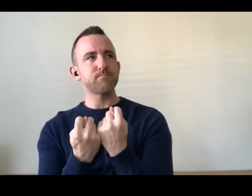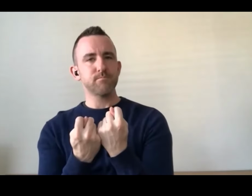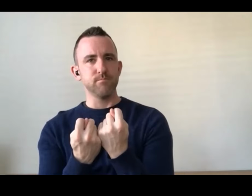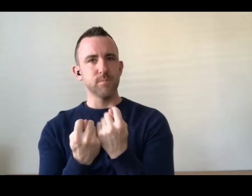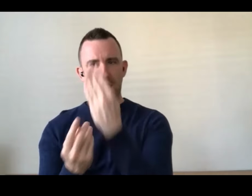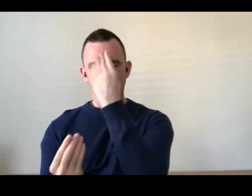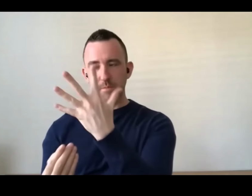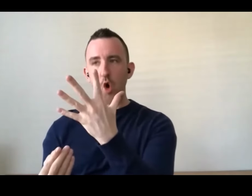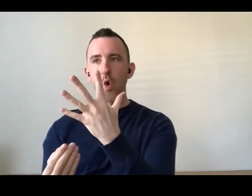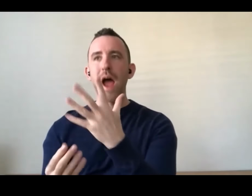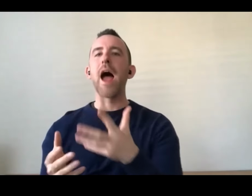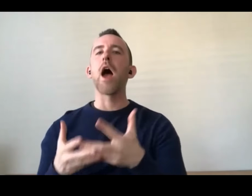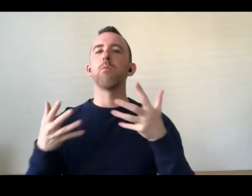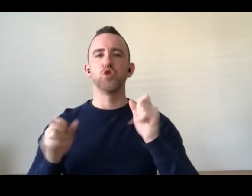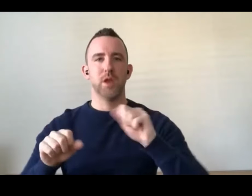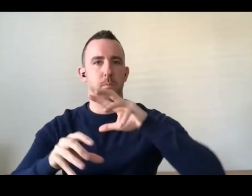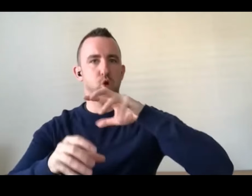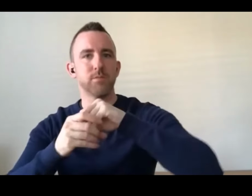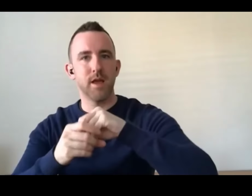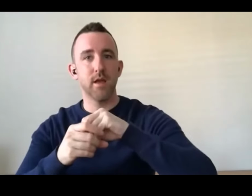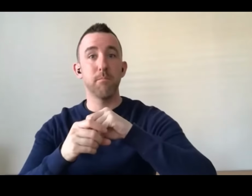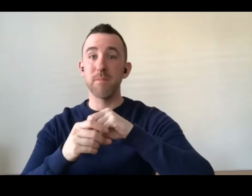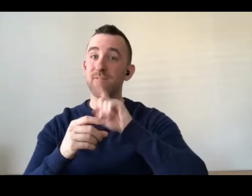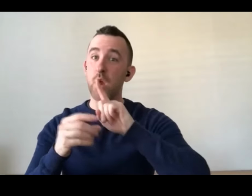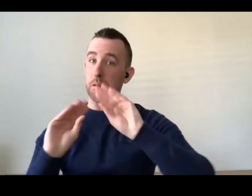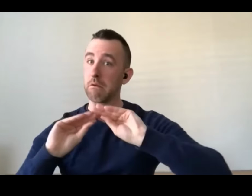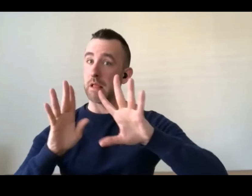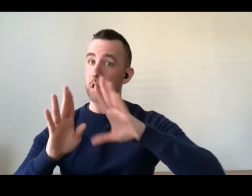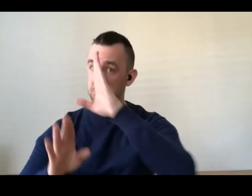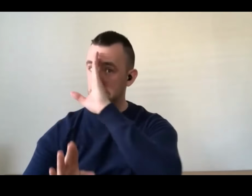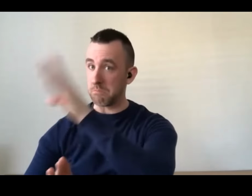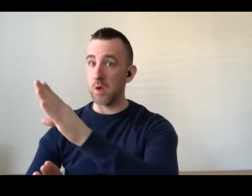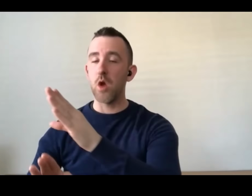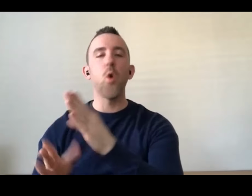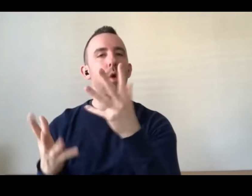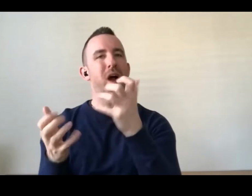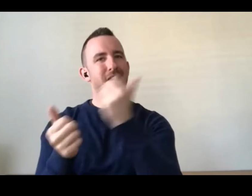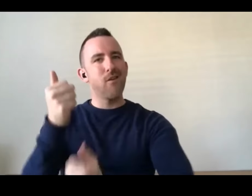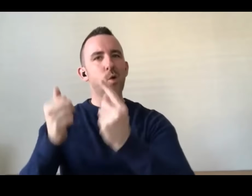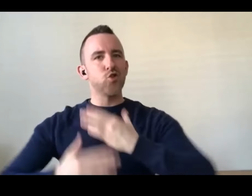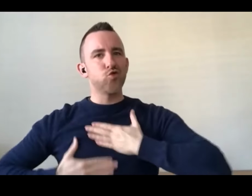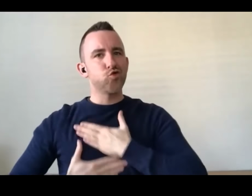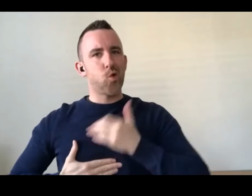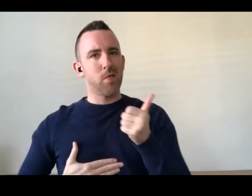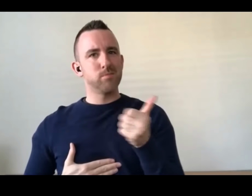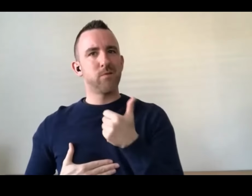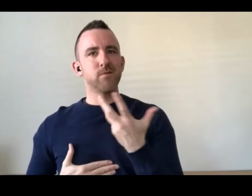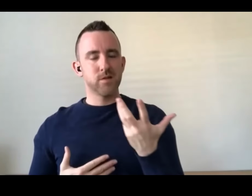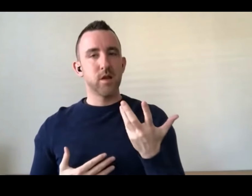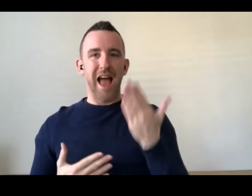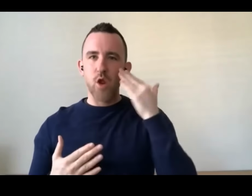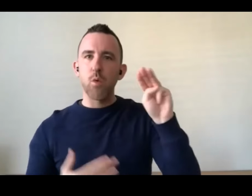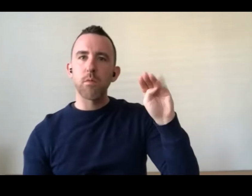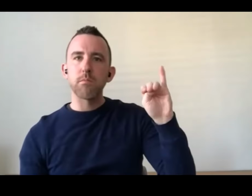you can participate. Be transparent about what you can do, because we want everybody to have a good time. And I know Misha